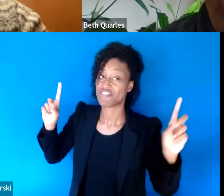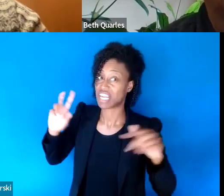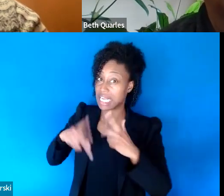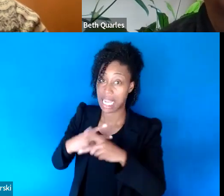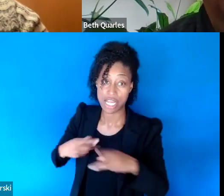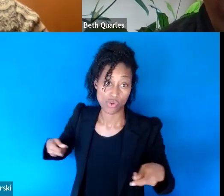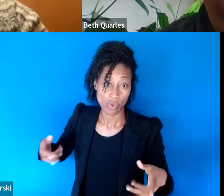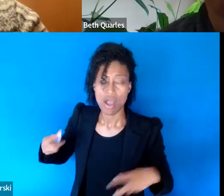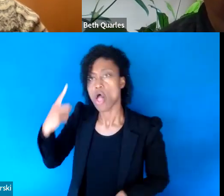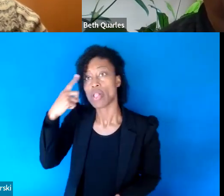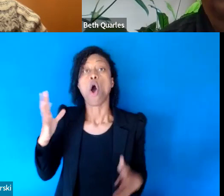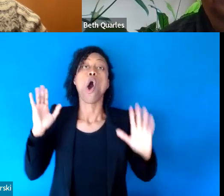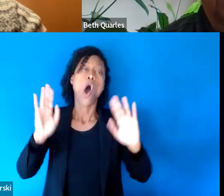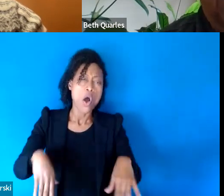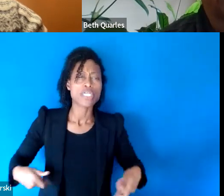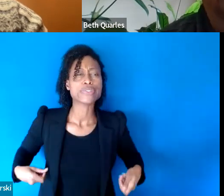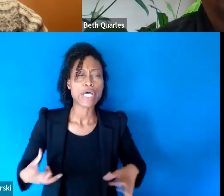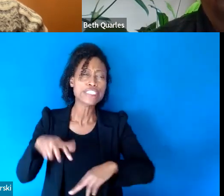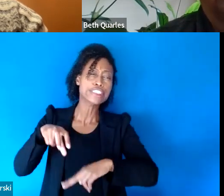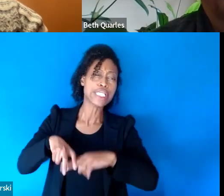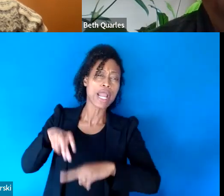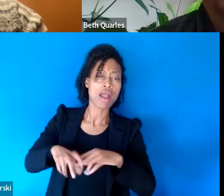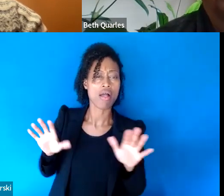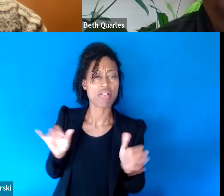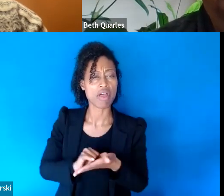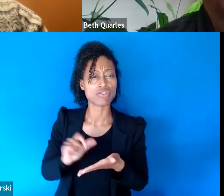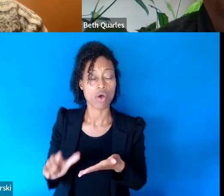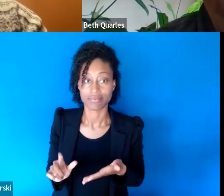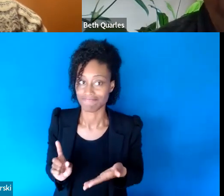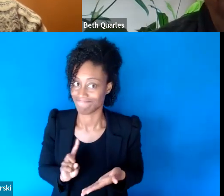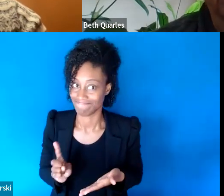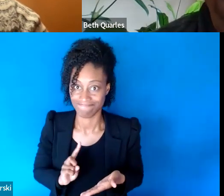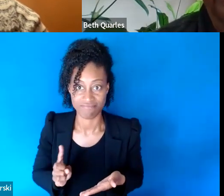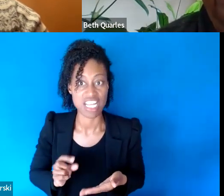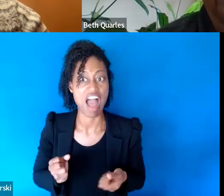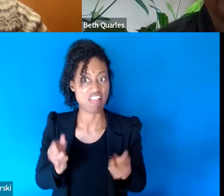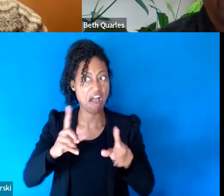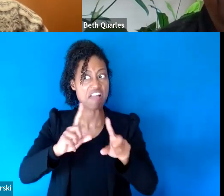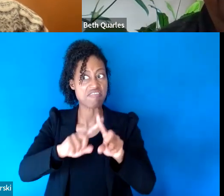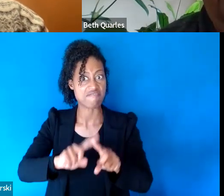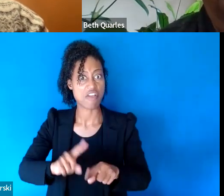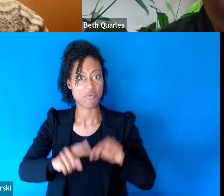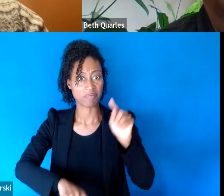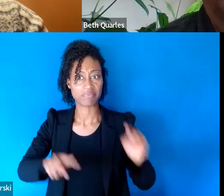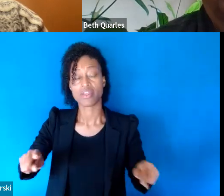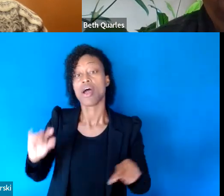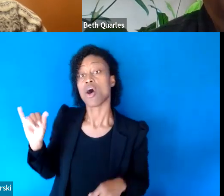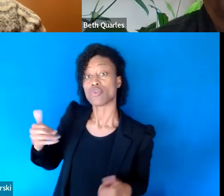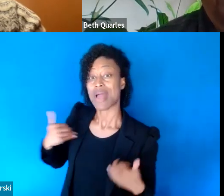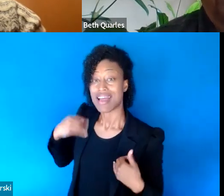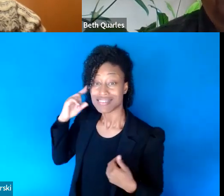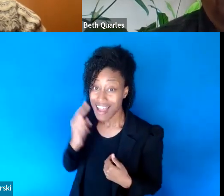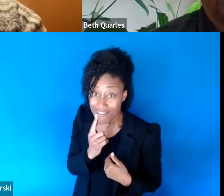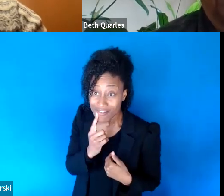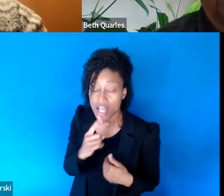people just think it's just a chair, but it's not. And then we had deaf, and then